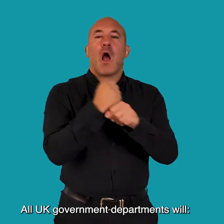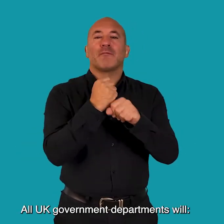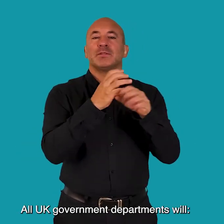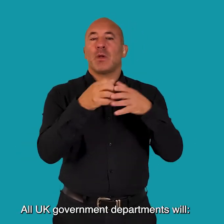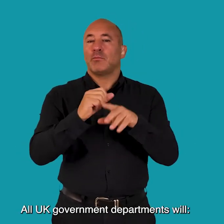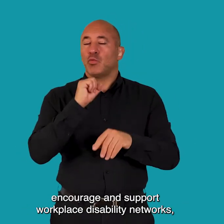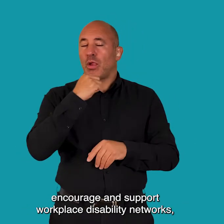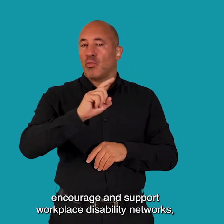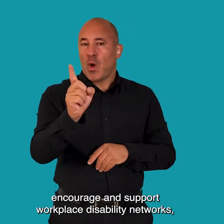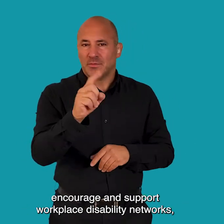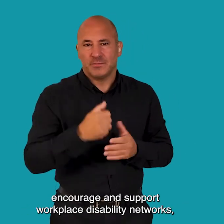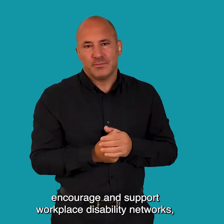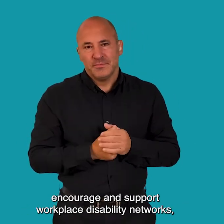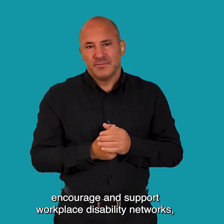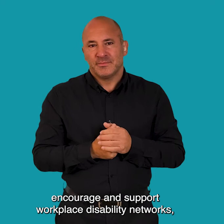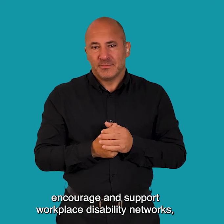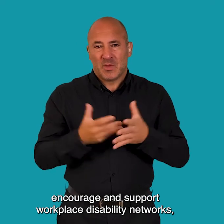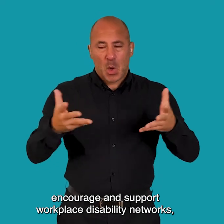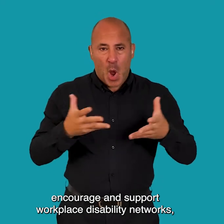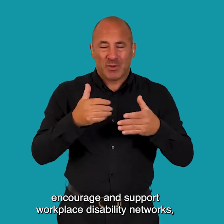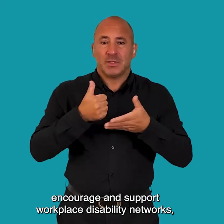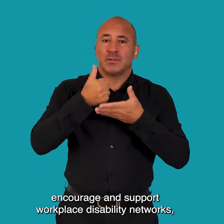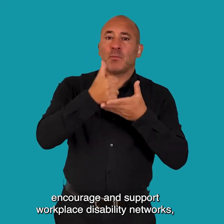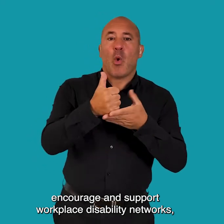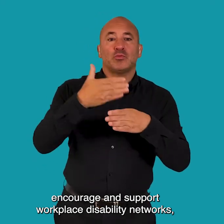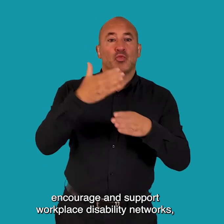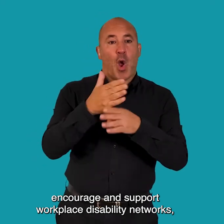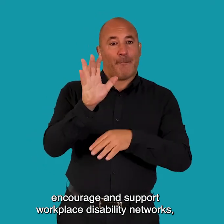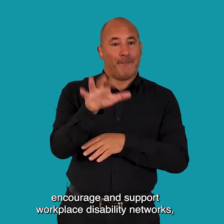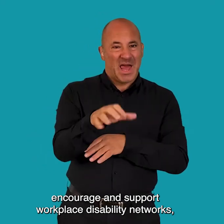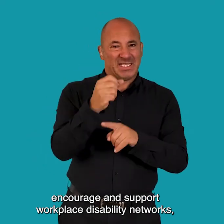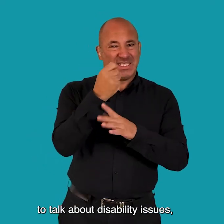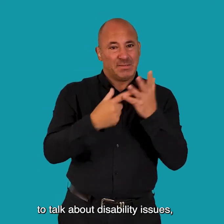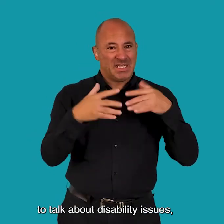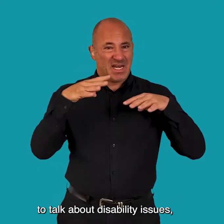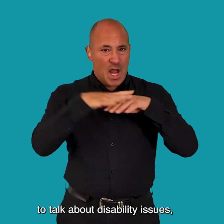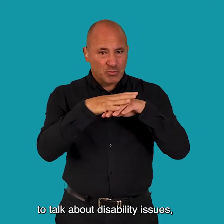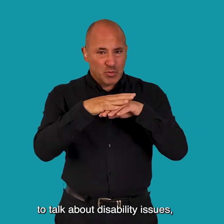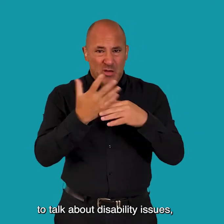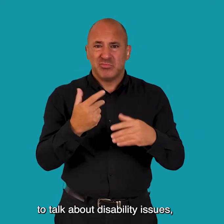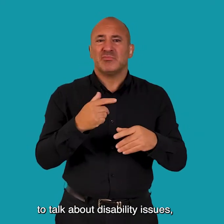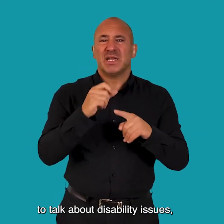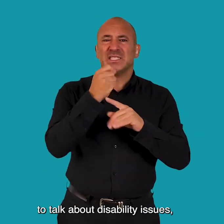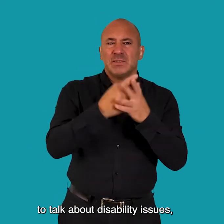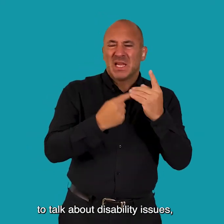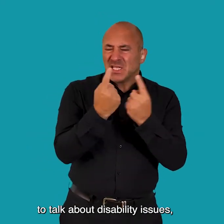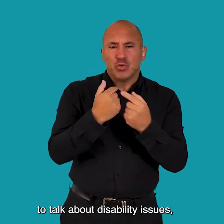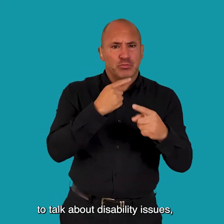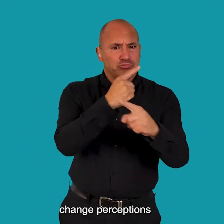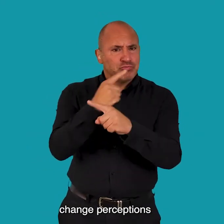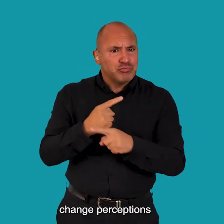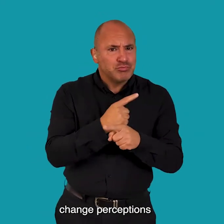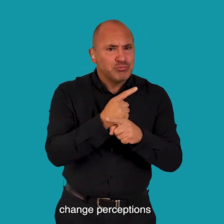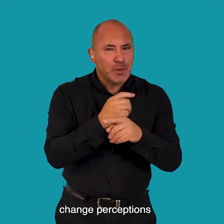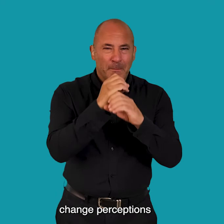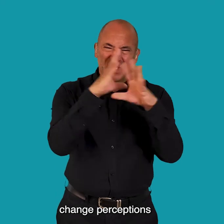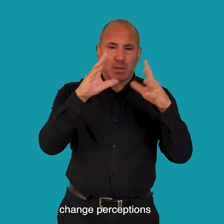departments will encourage and support workplace disability networks to talk about disability issues, change perceptions,